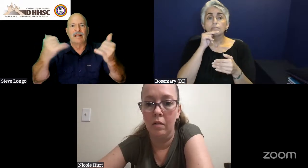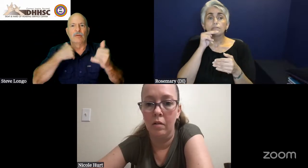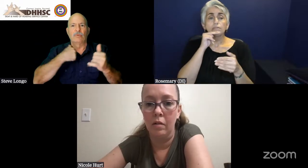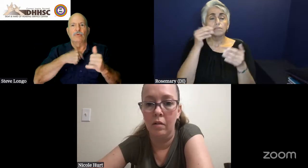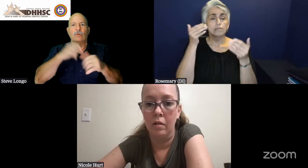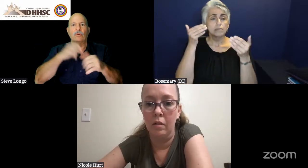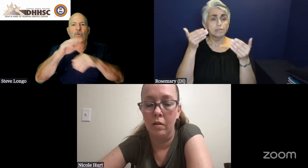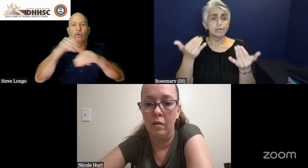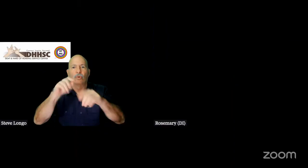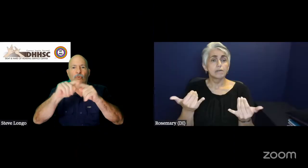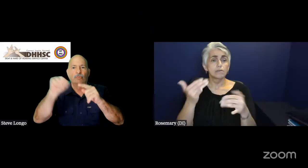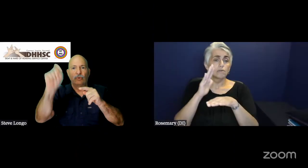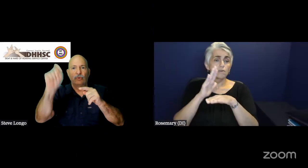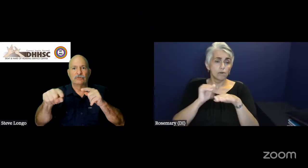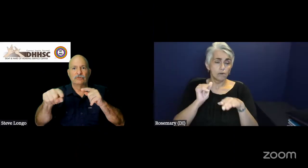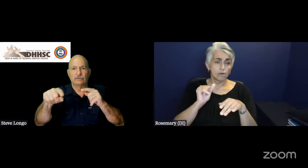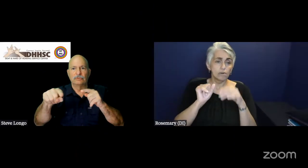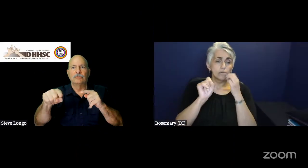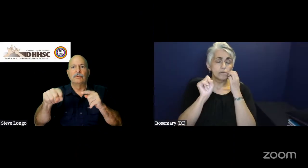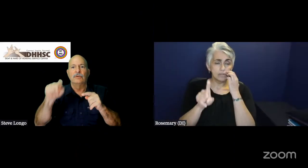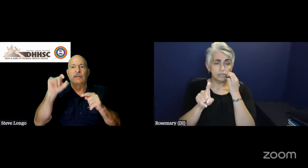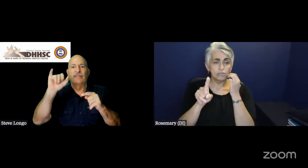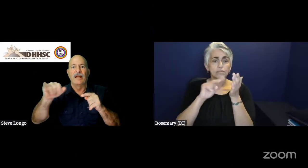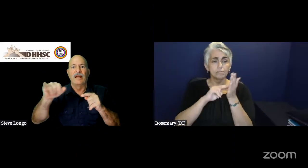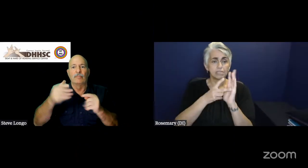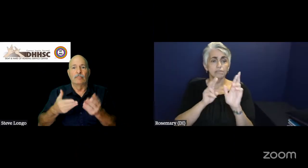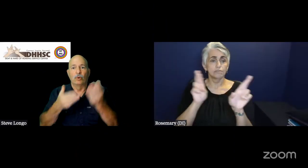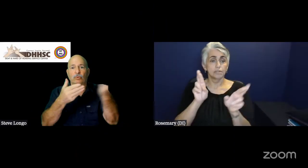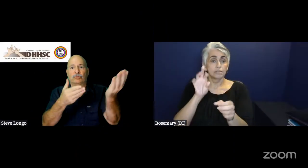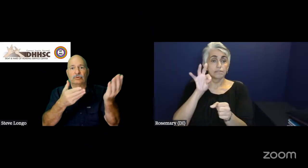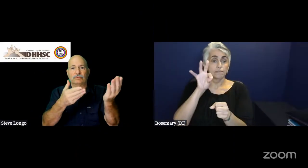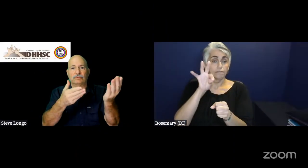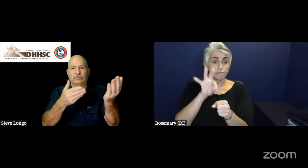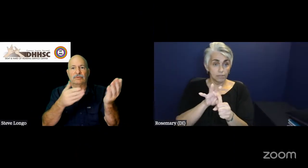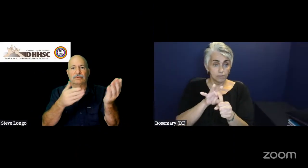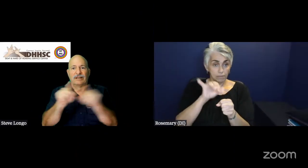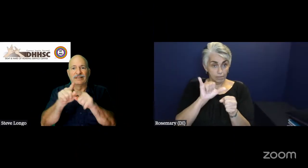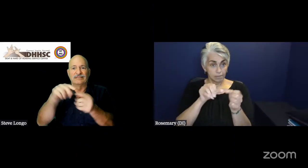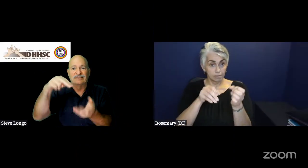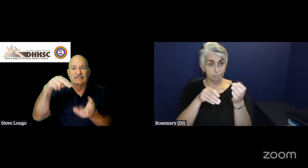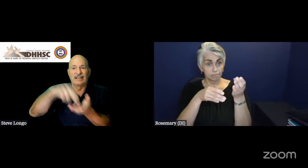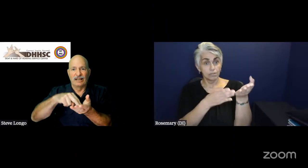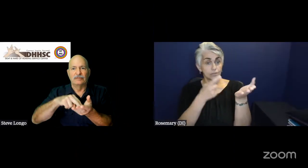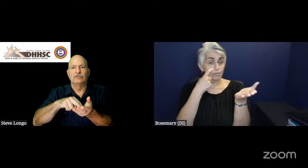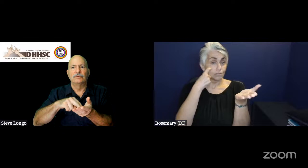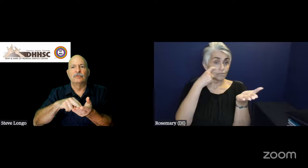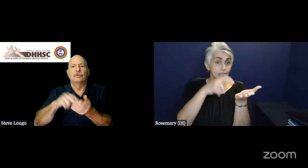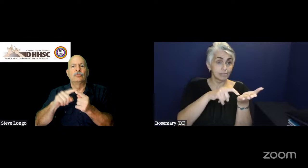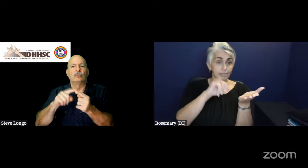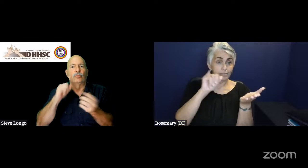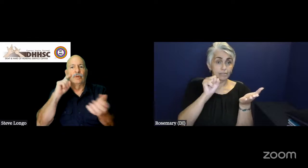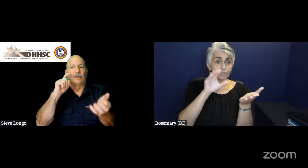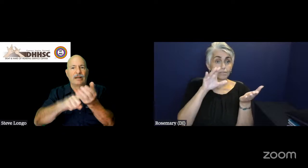Okay, thank you, Nicole. Now we're going to call for the question. The